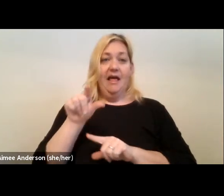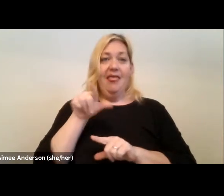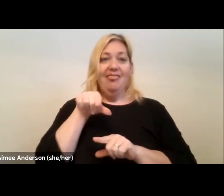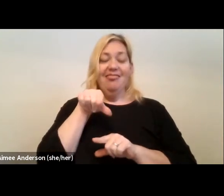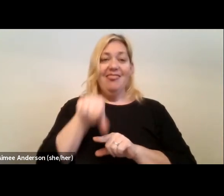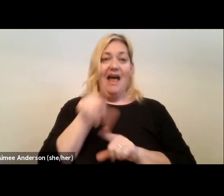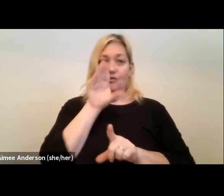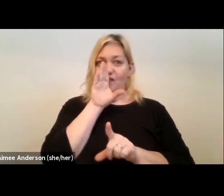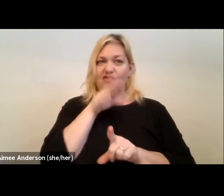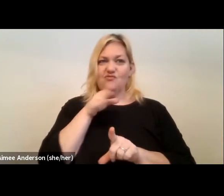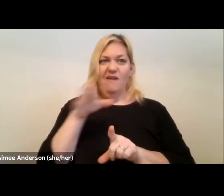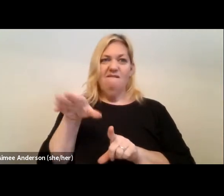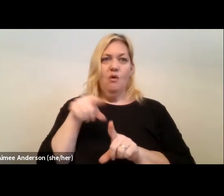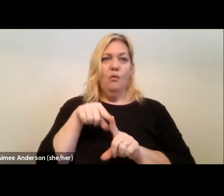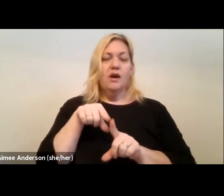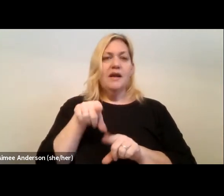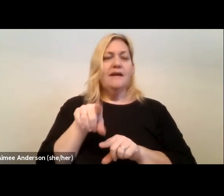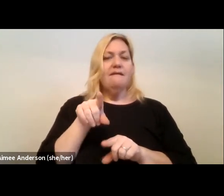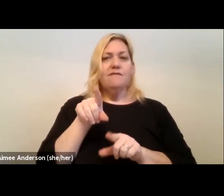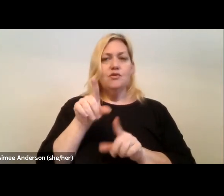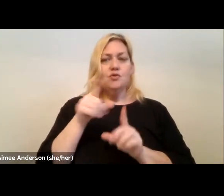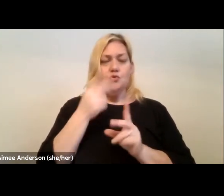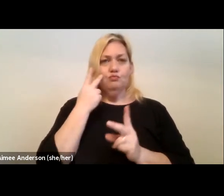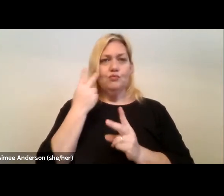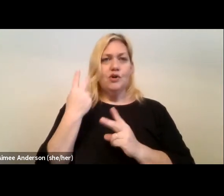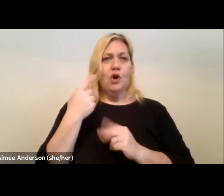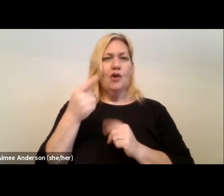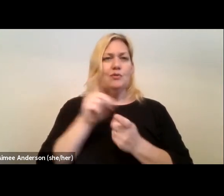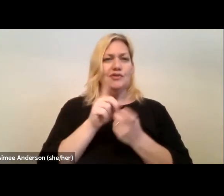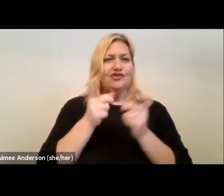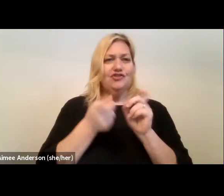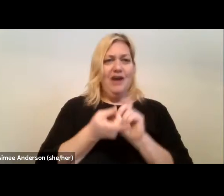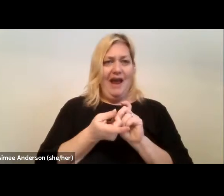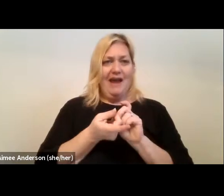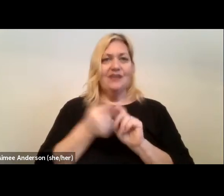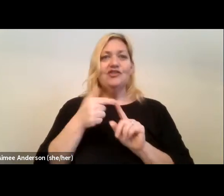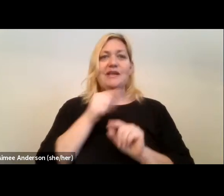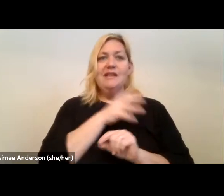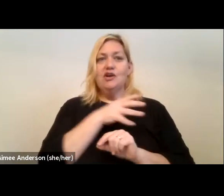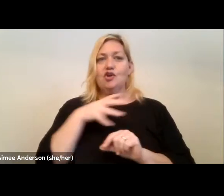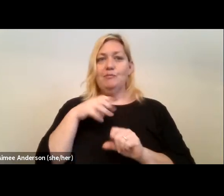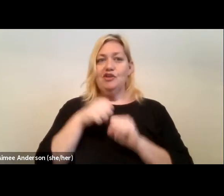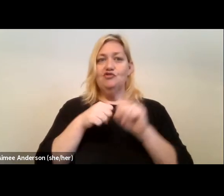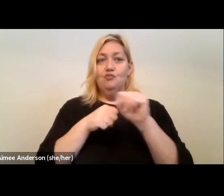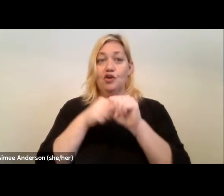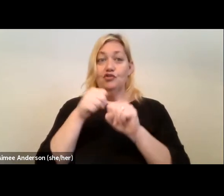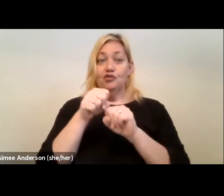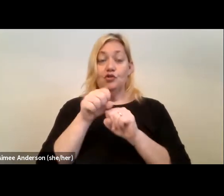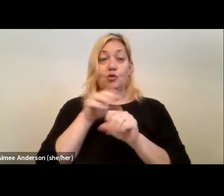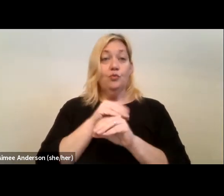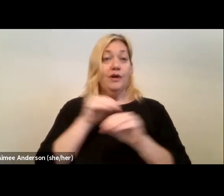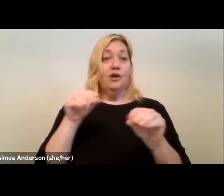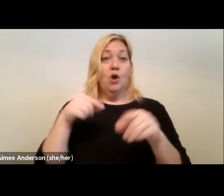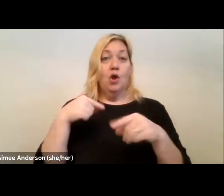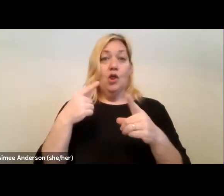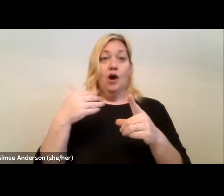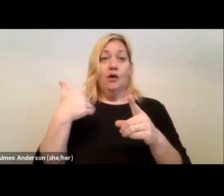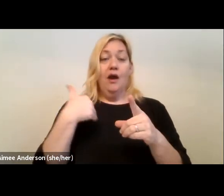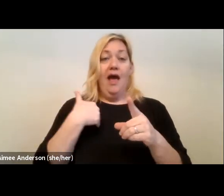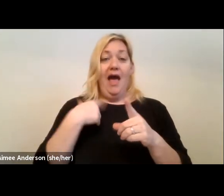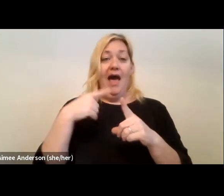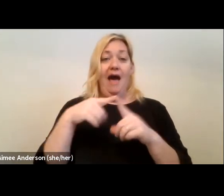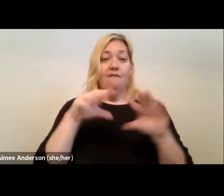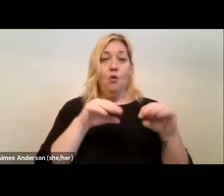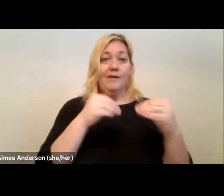you recall, there was a change in the committee structure. We no longer have the Organizational